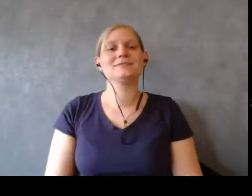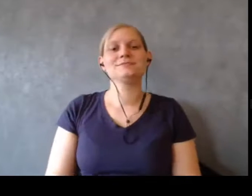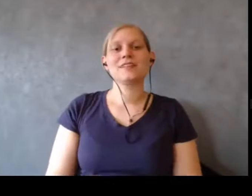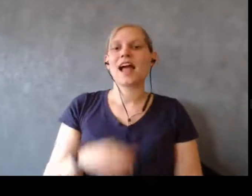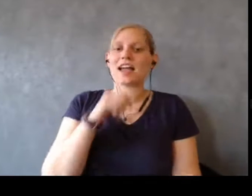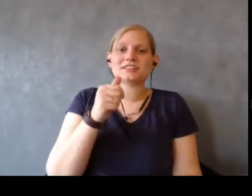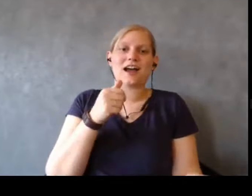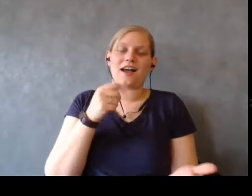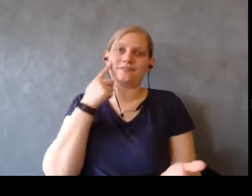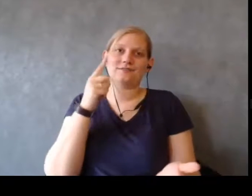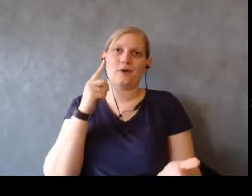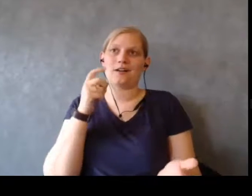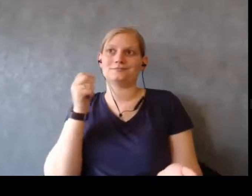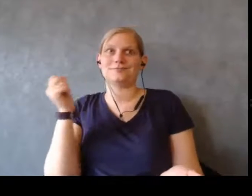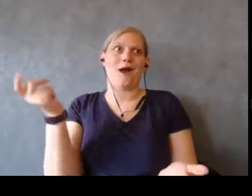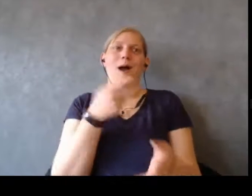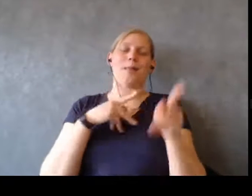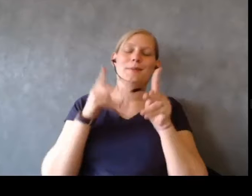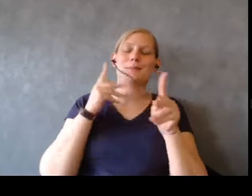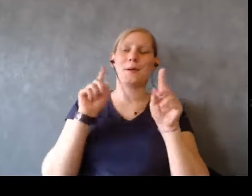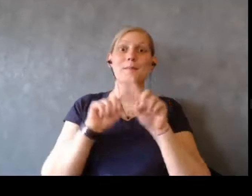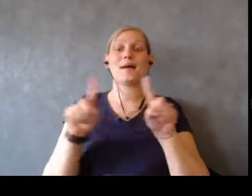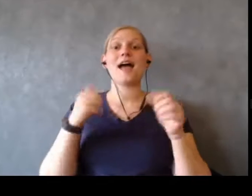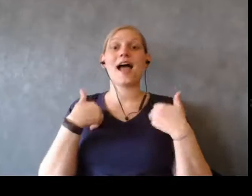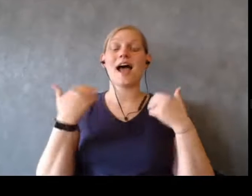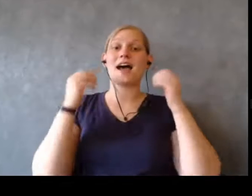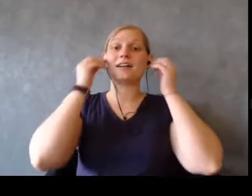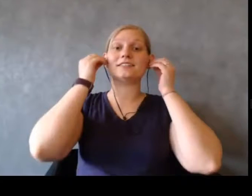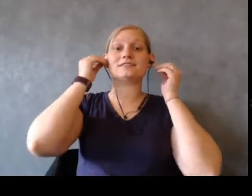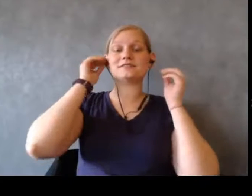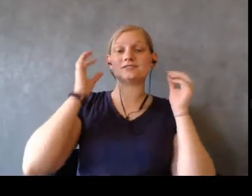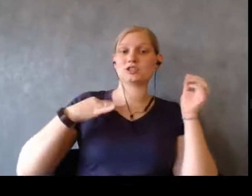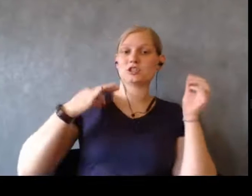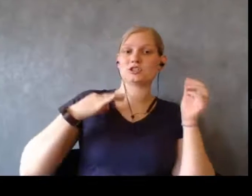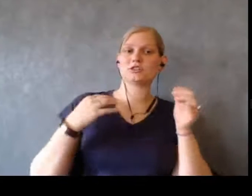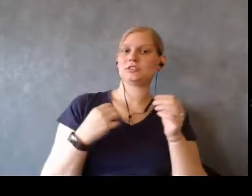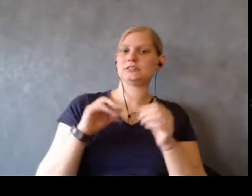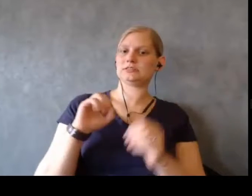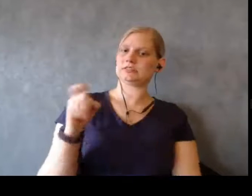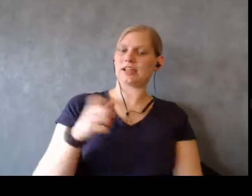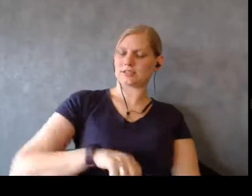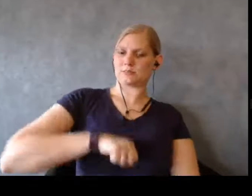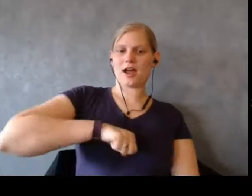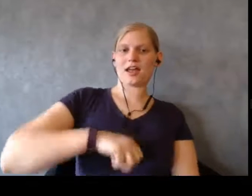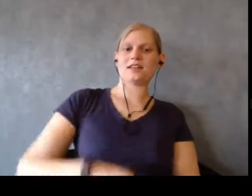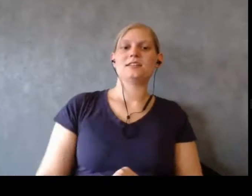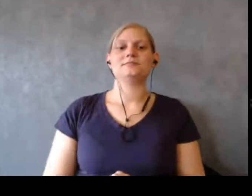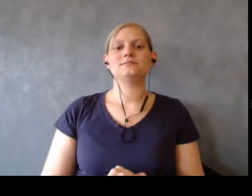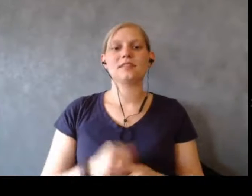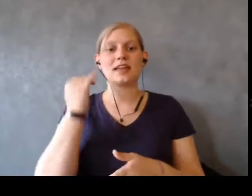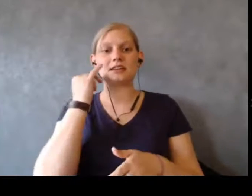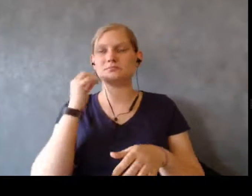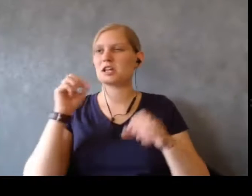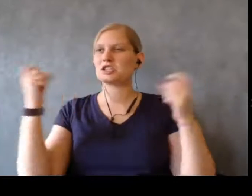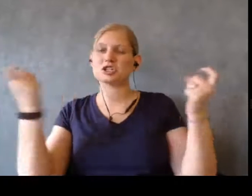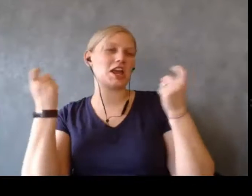wear sex-positive t-shirts. These are some of the ones I have. Wear them out. Wear them to the gym and the grocery store. If you don't have something like that, you can